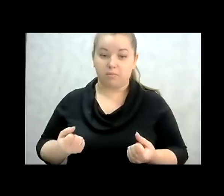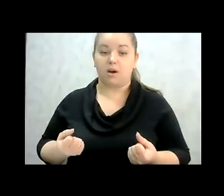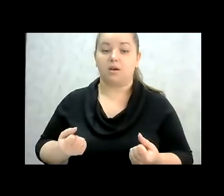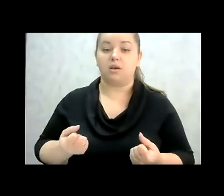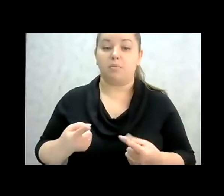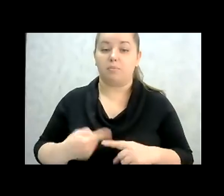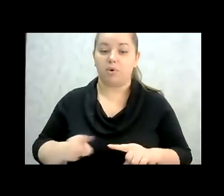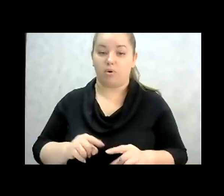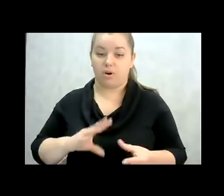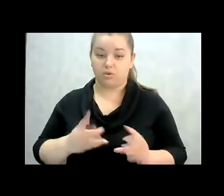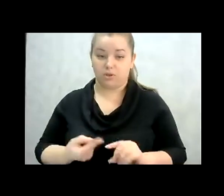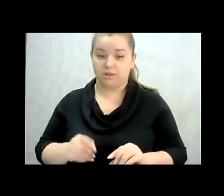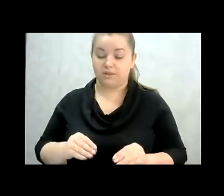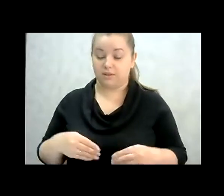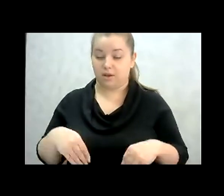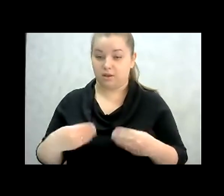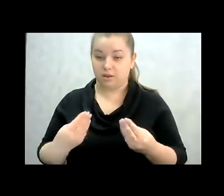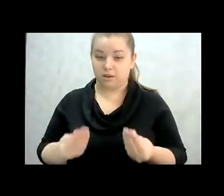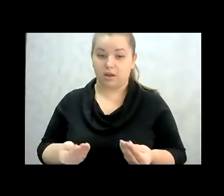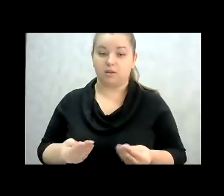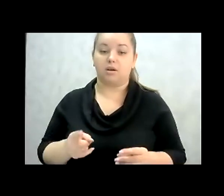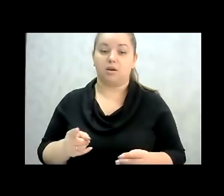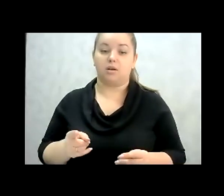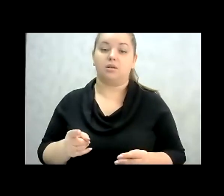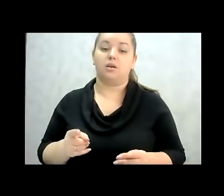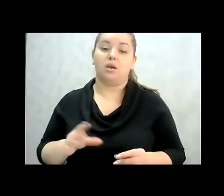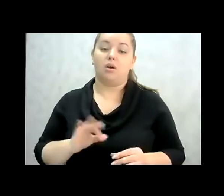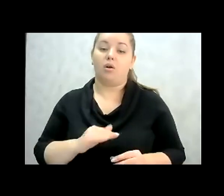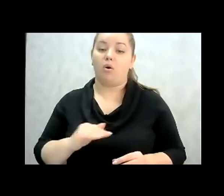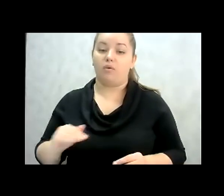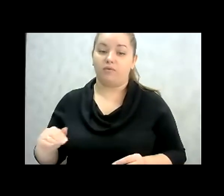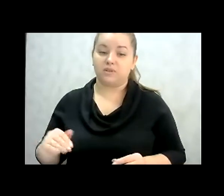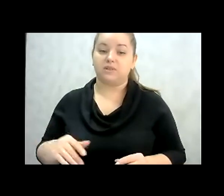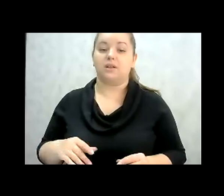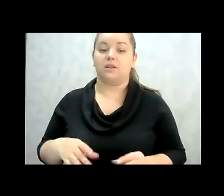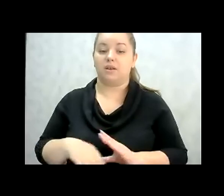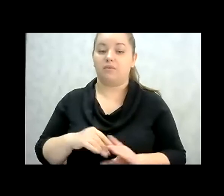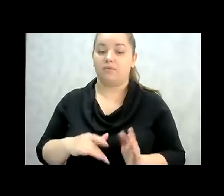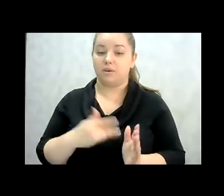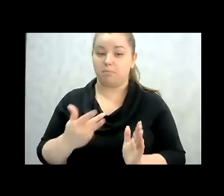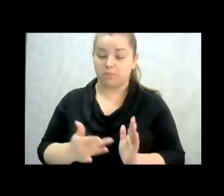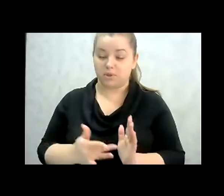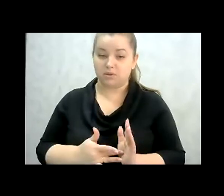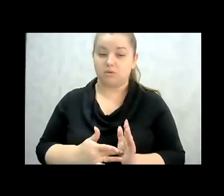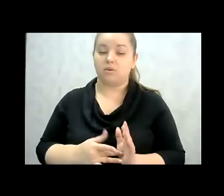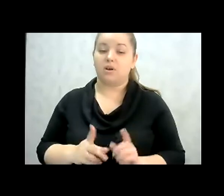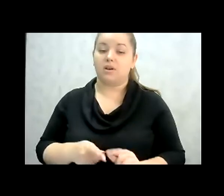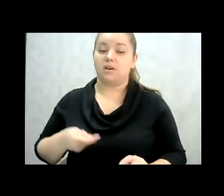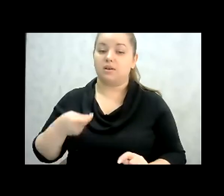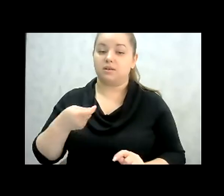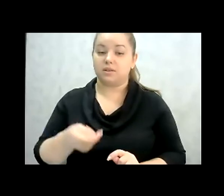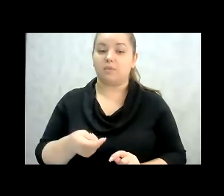And here I imply the role of the territorial electoral commissions.